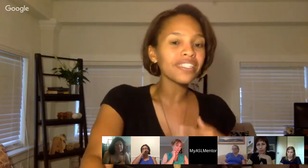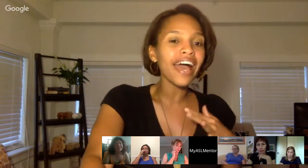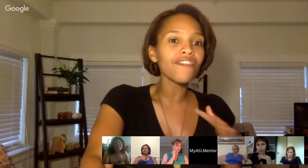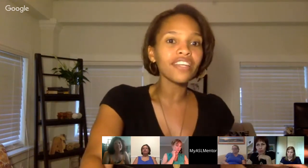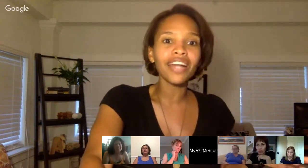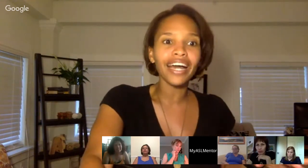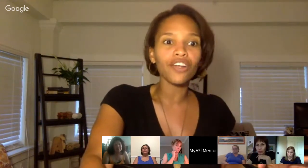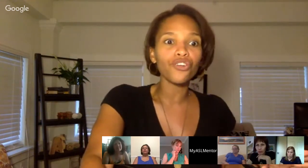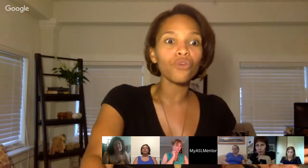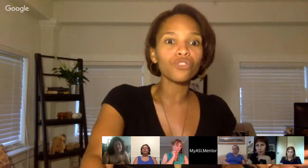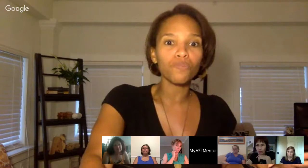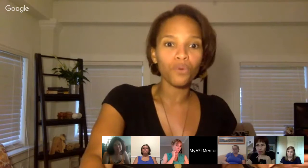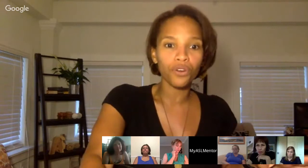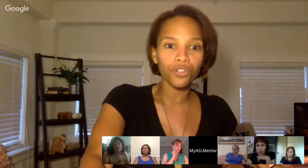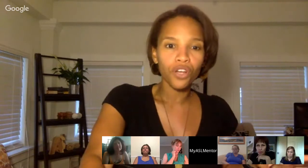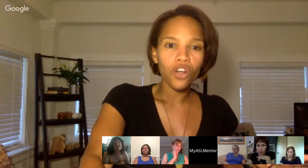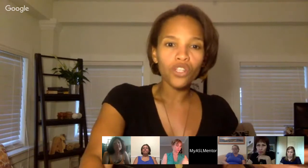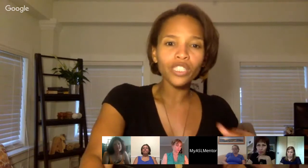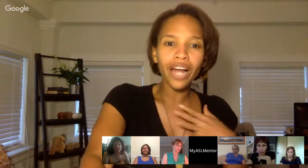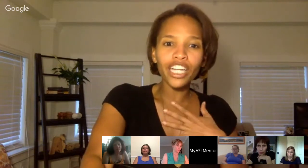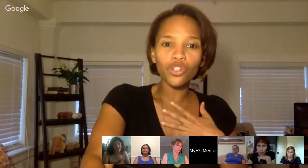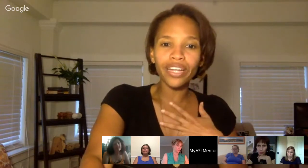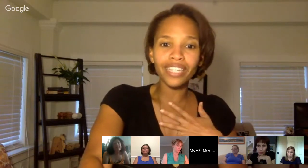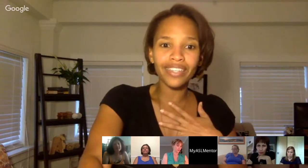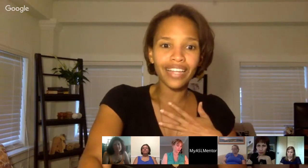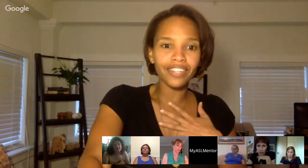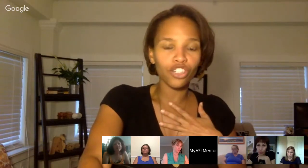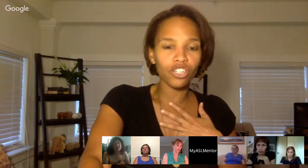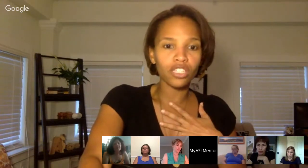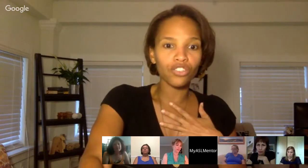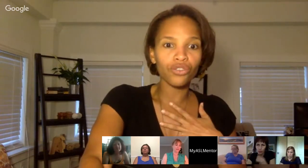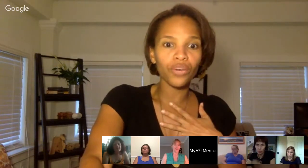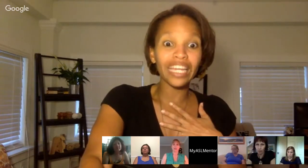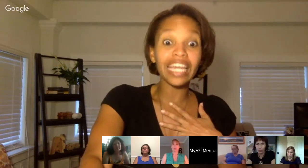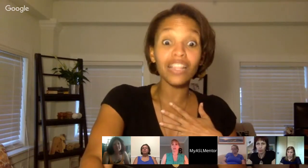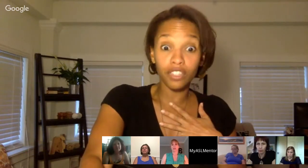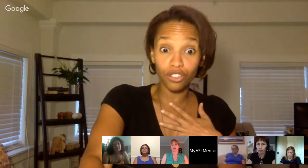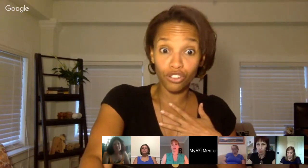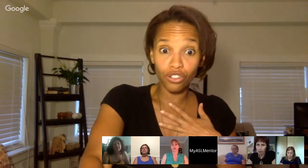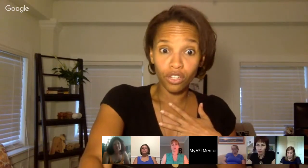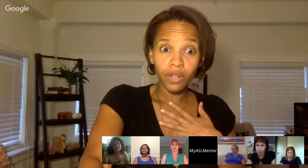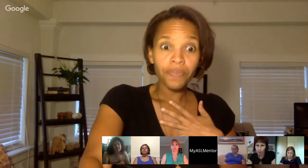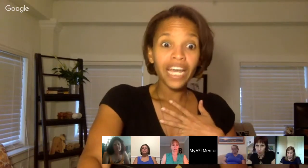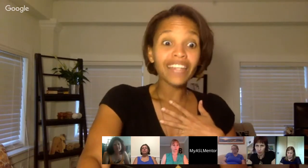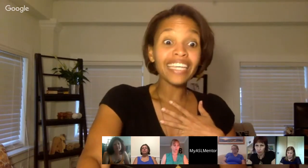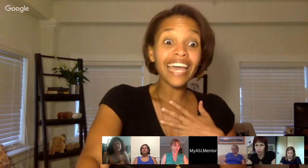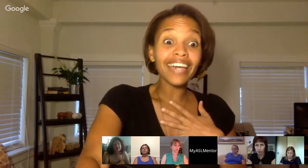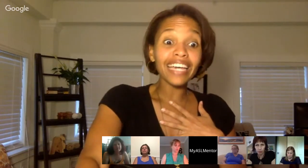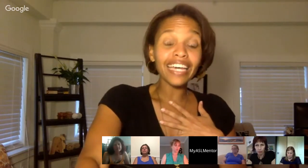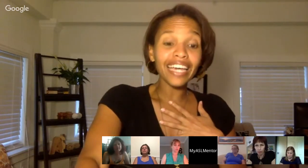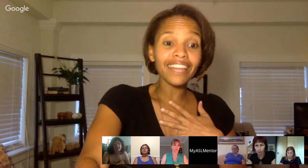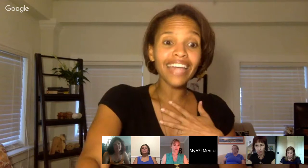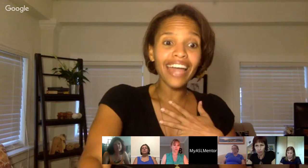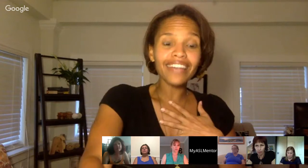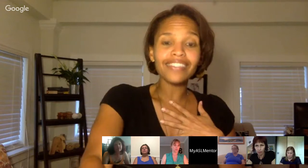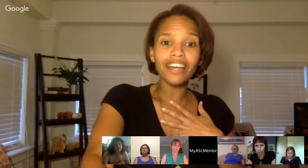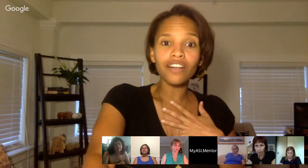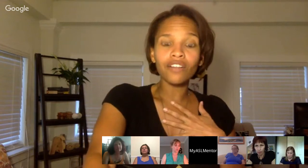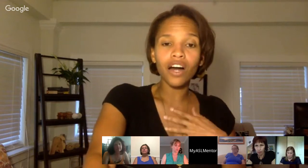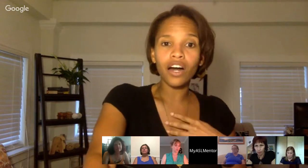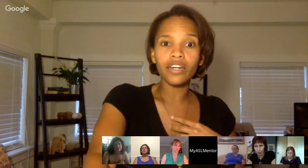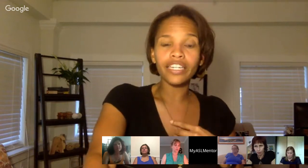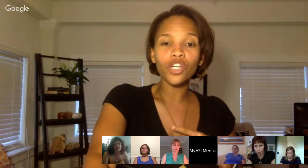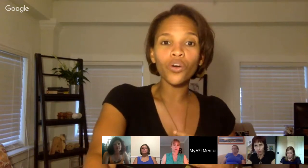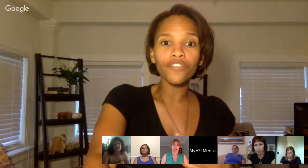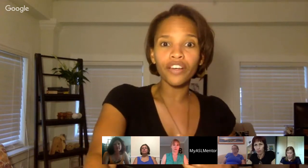it was evident I had no support. So that's what I translated that section into English. And in the